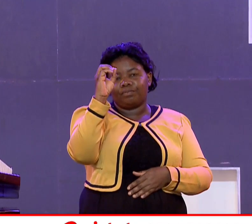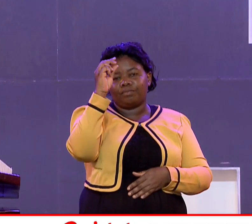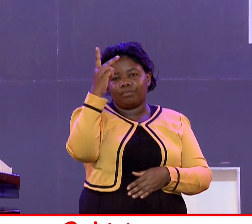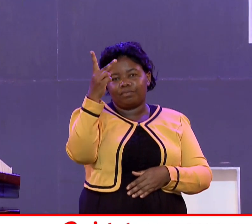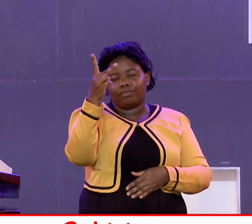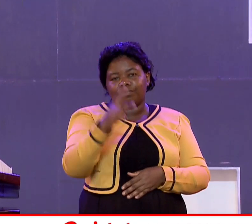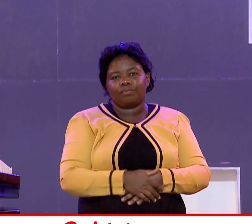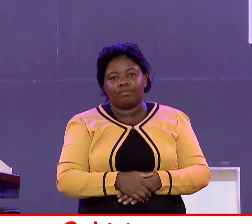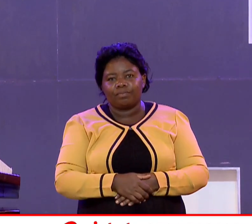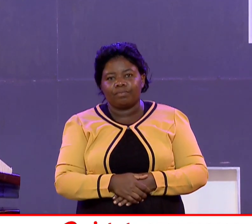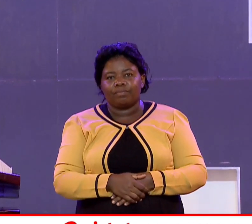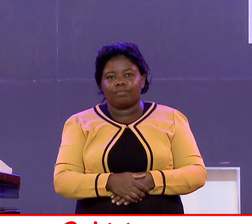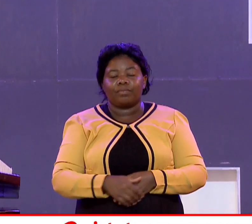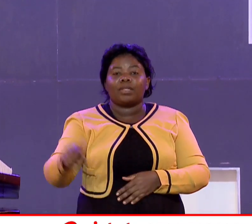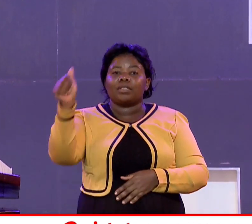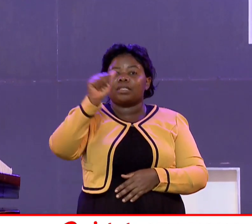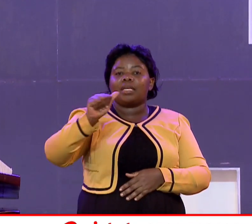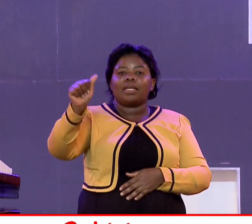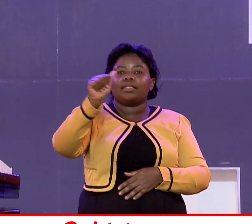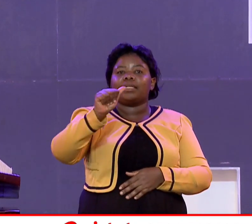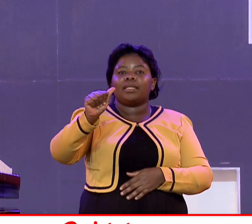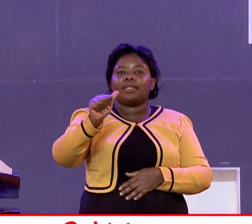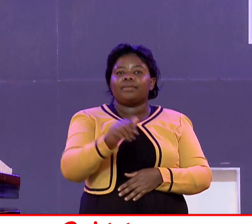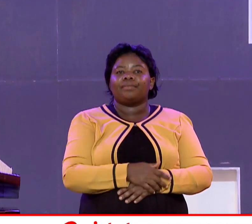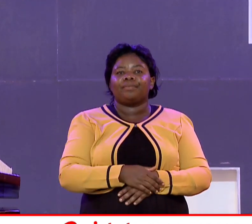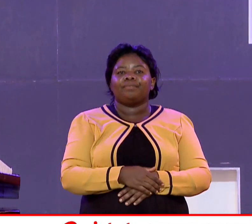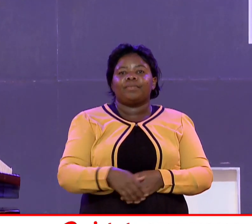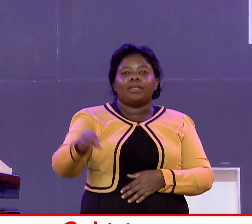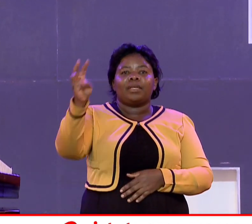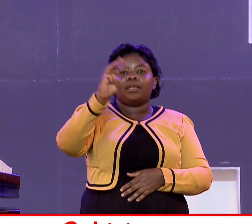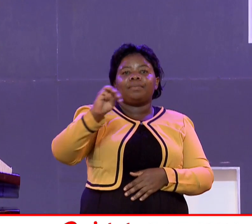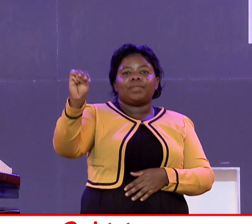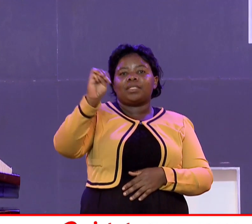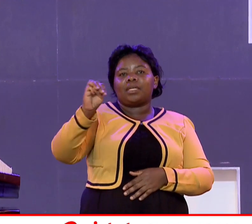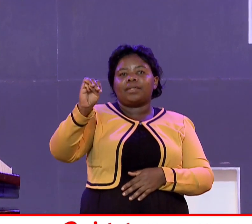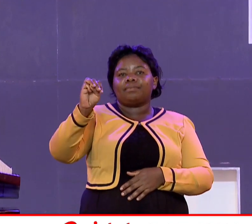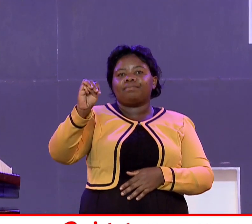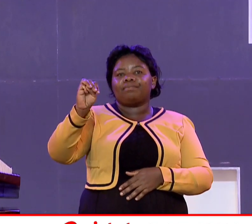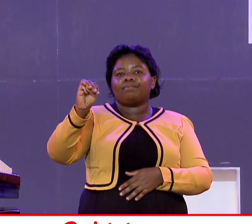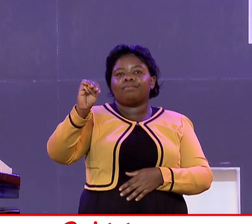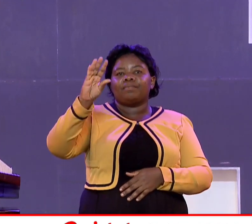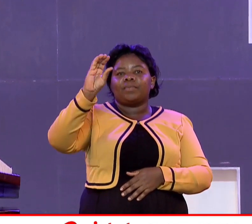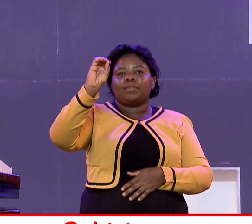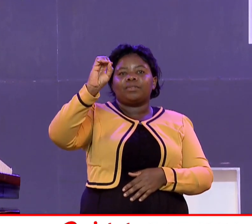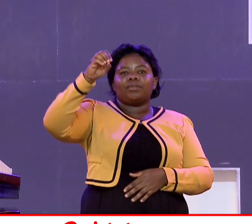0706 504 10 2 and 102. That is the one for Airtel. Ate MTN. And the MTN number